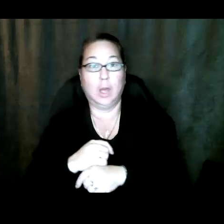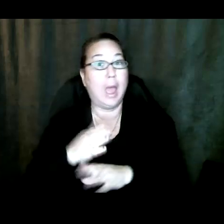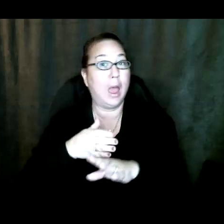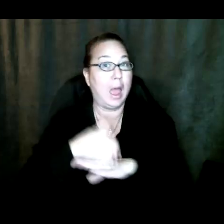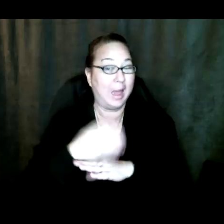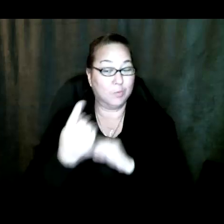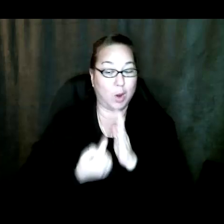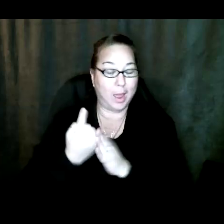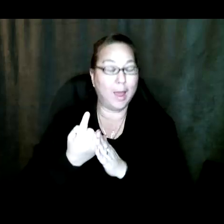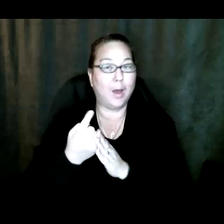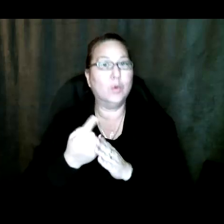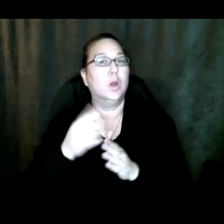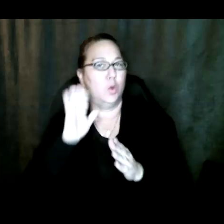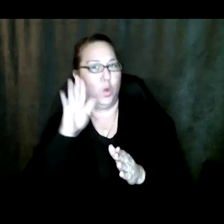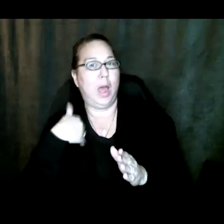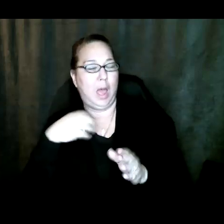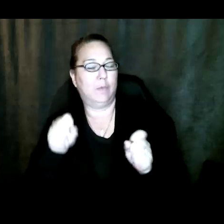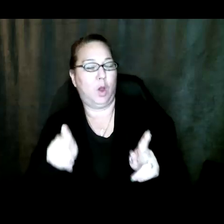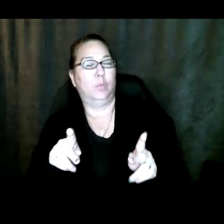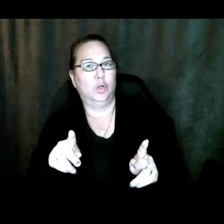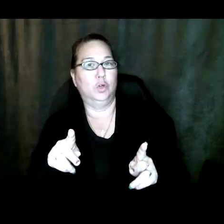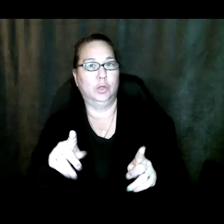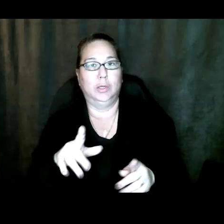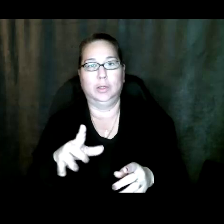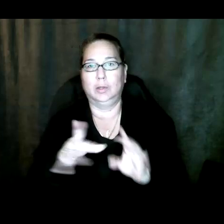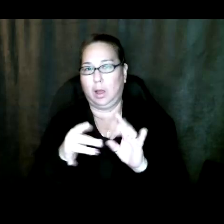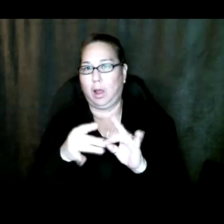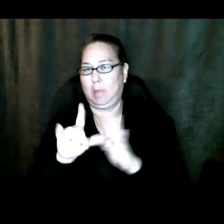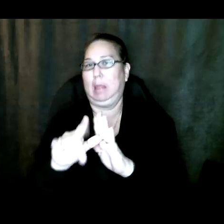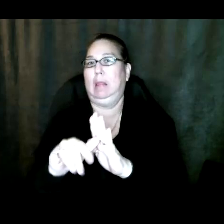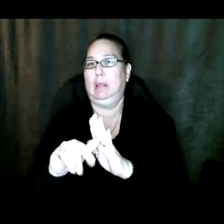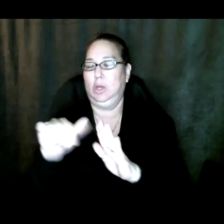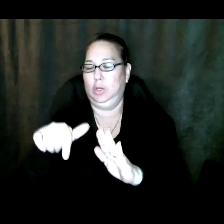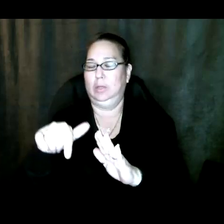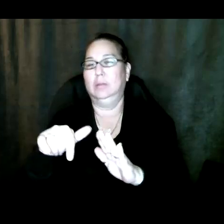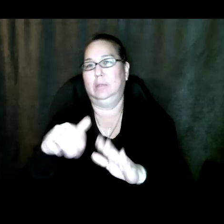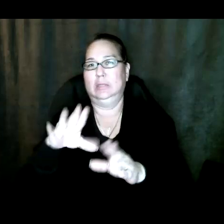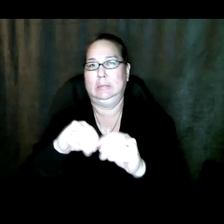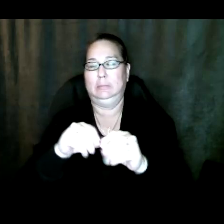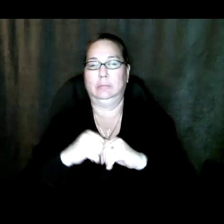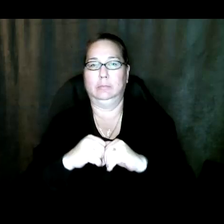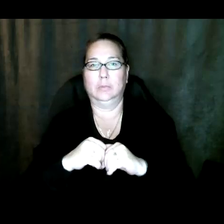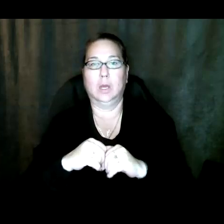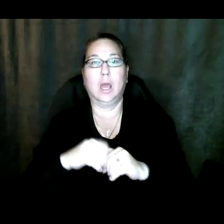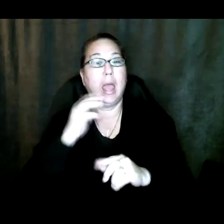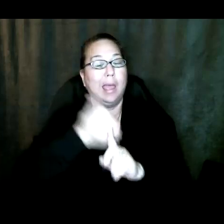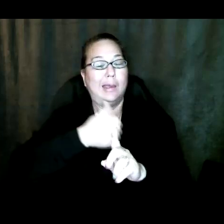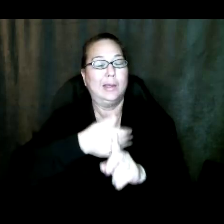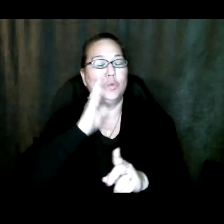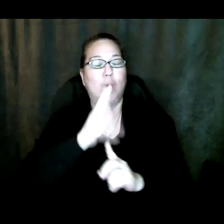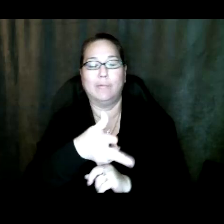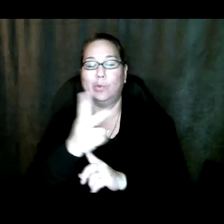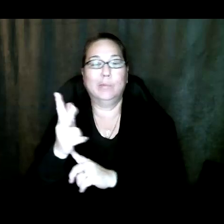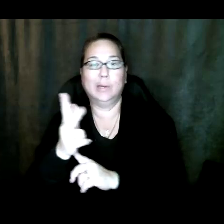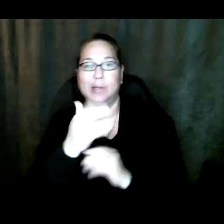have the opportunity to do so at the end of the meeting. We have 12 speakers this evening. Each person will have 3 minutes to speak, and I will remind you